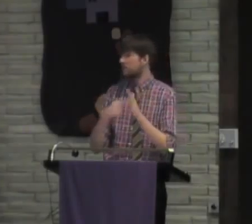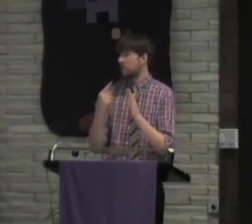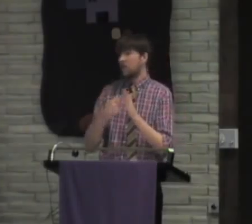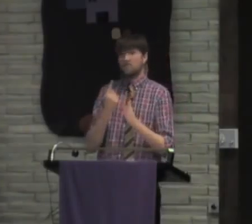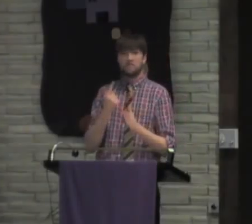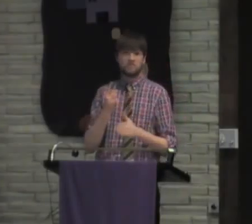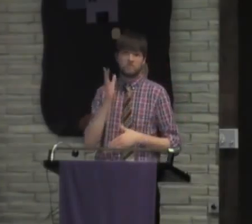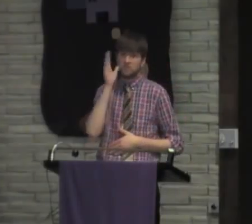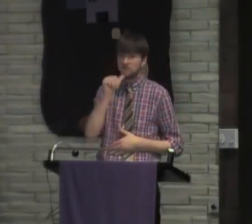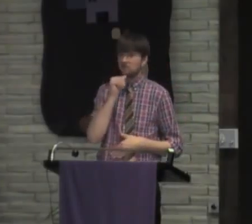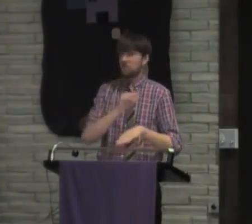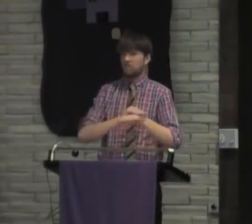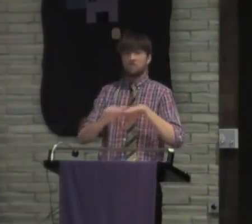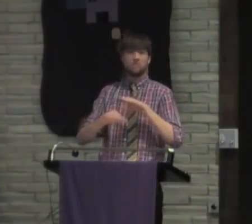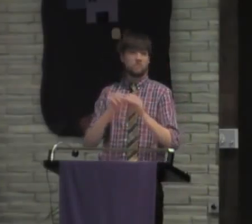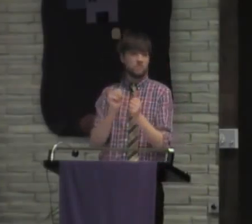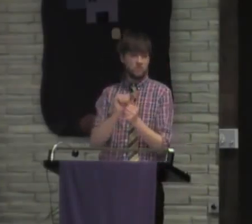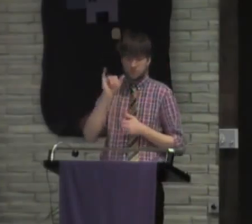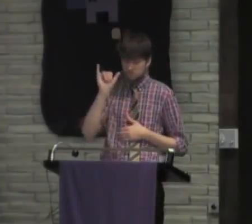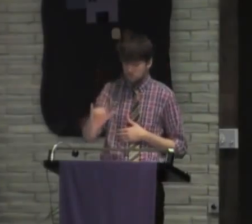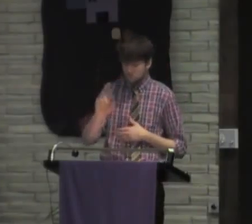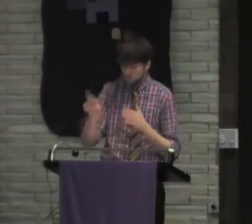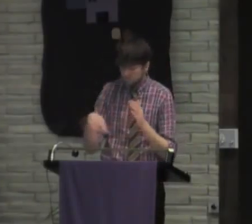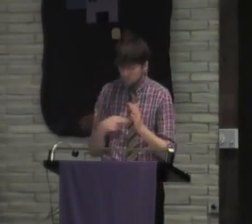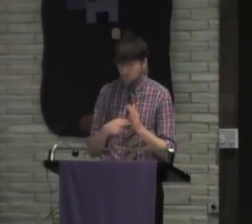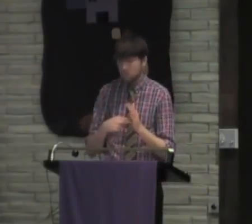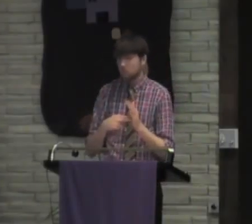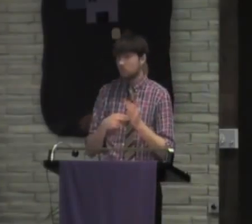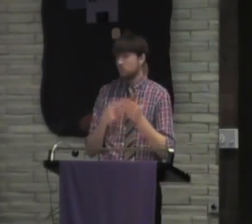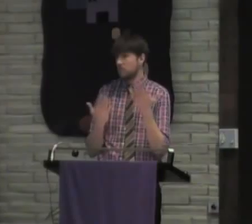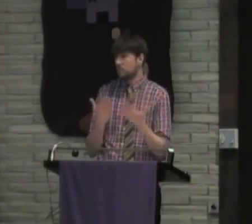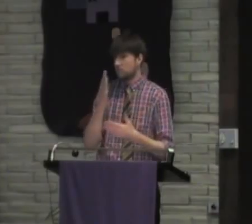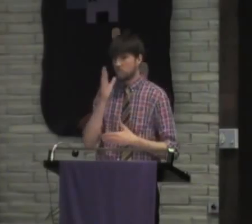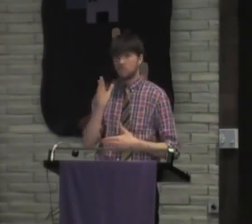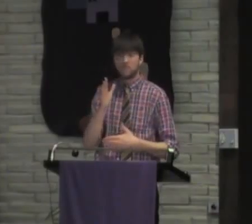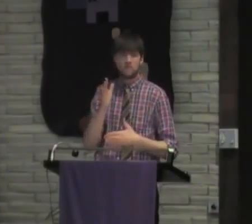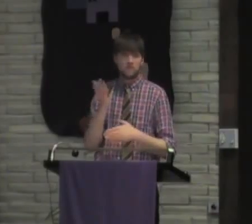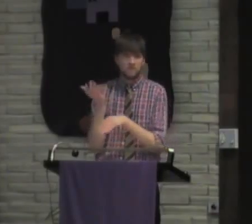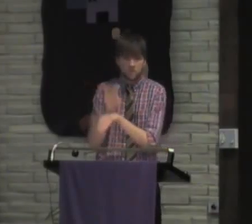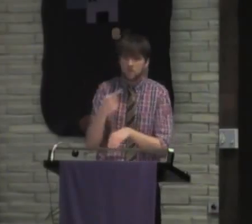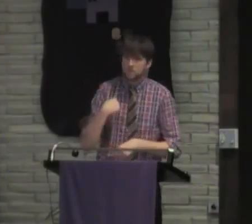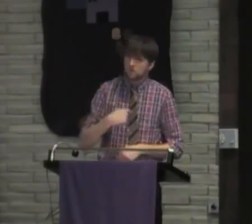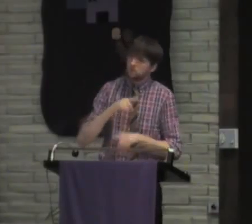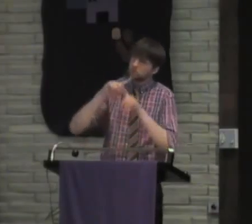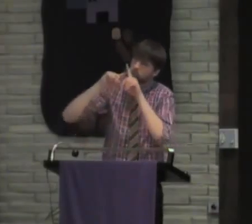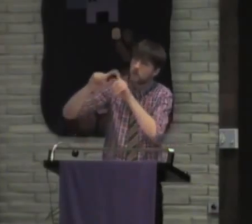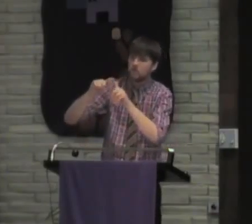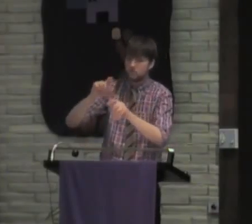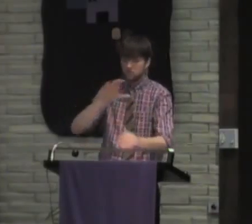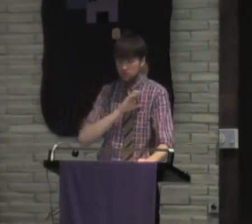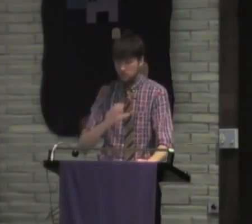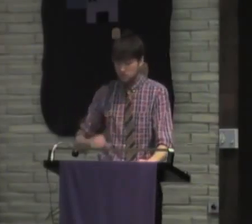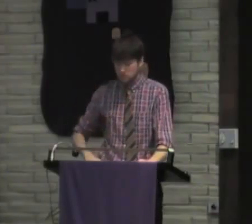role. And sometimes they may not always be comfortable with that role. Maybe it's forced upon